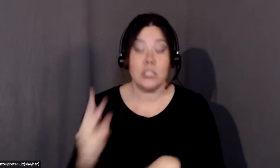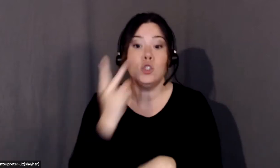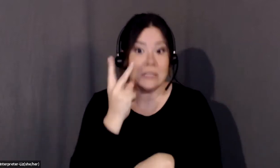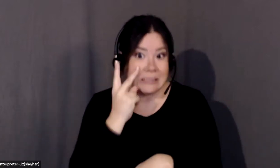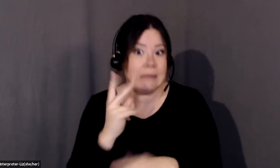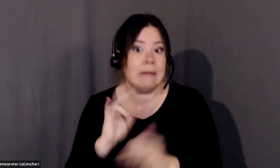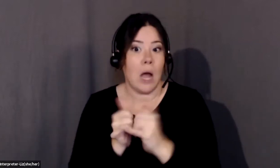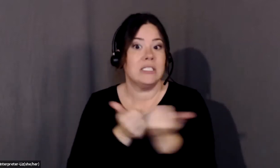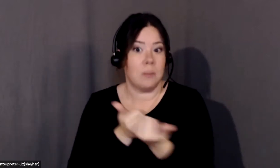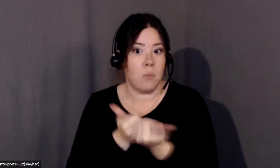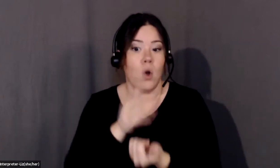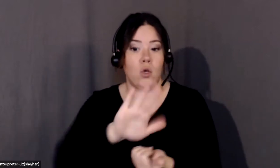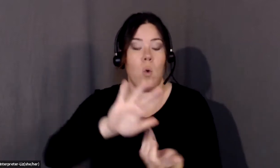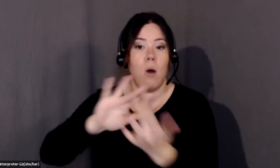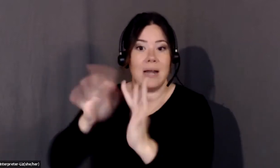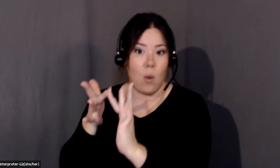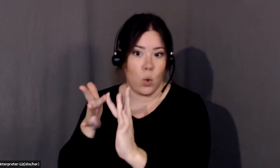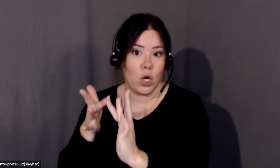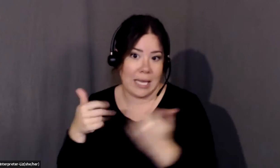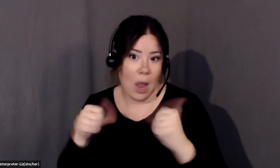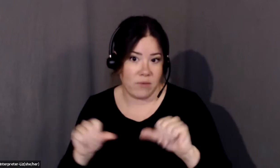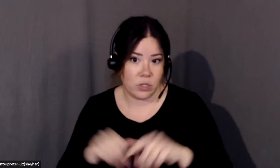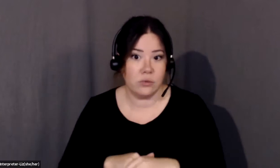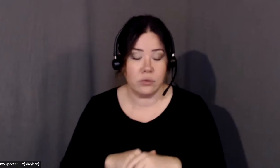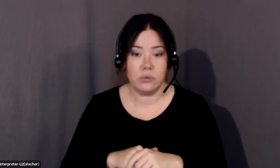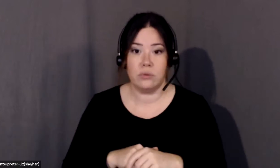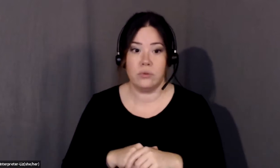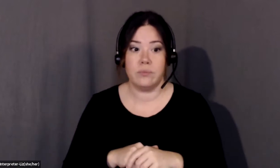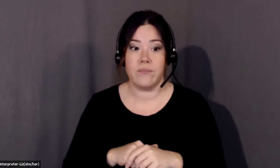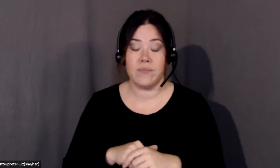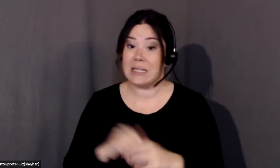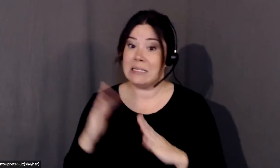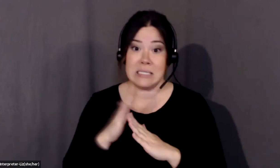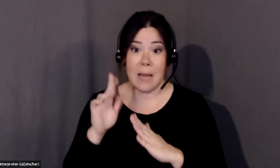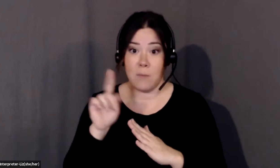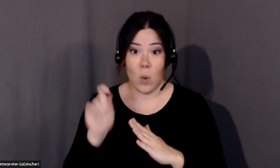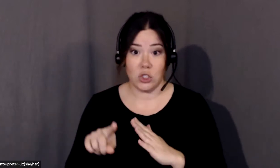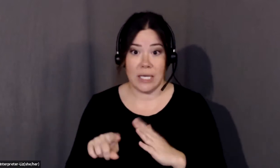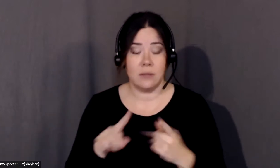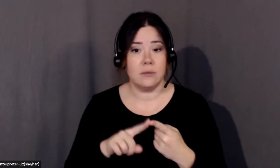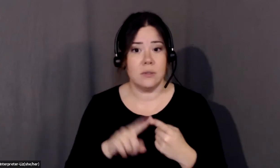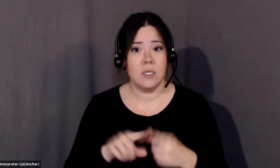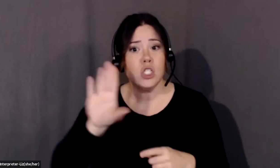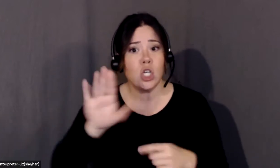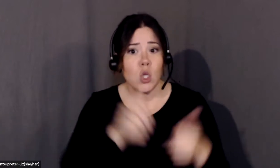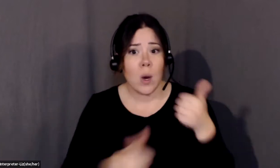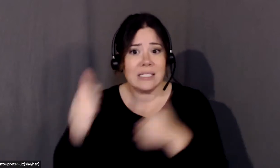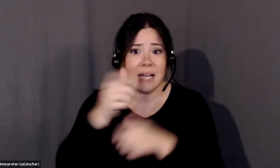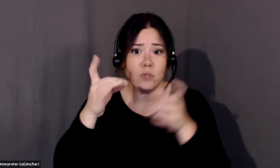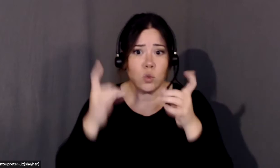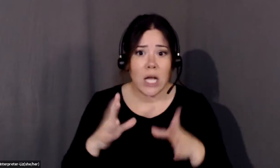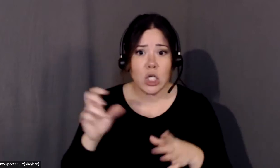and networking efforts. Number one question: do your executive director and other